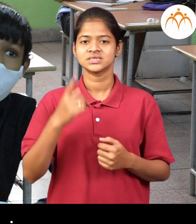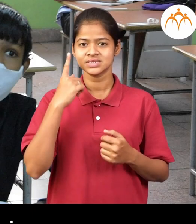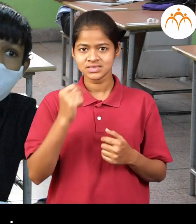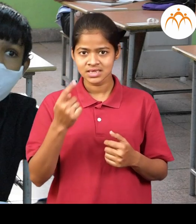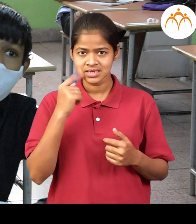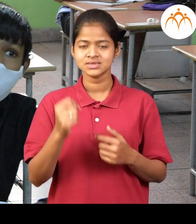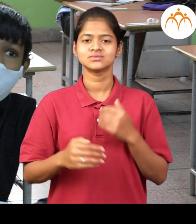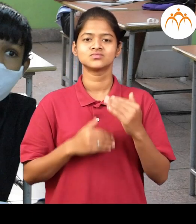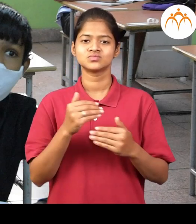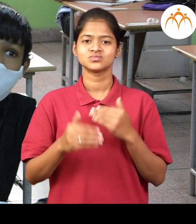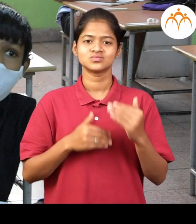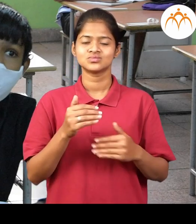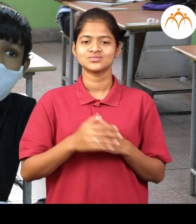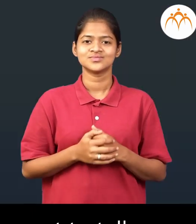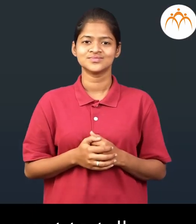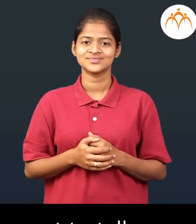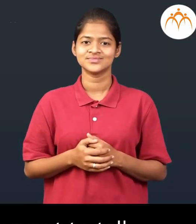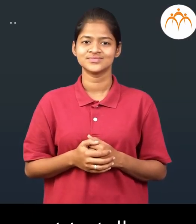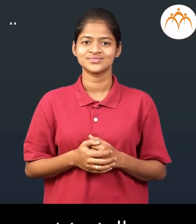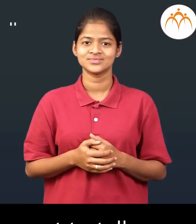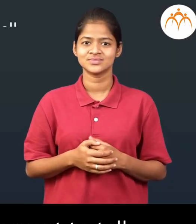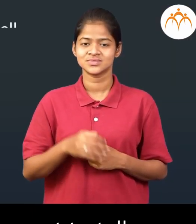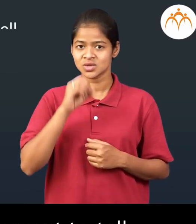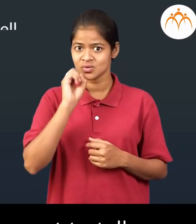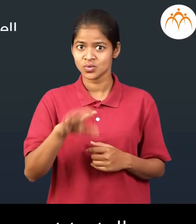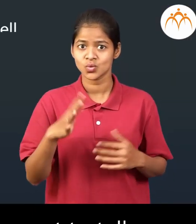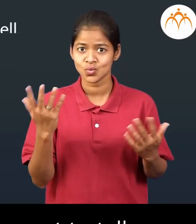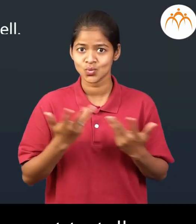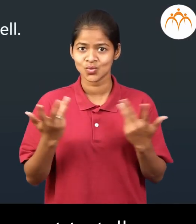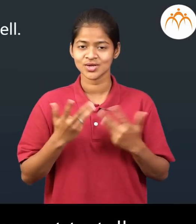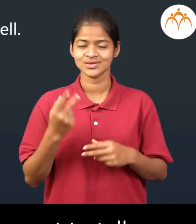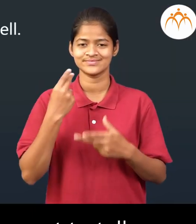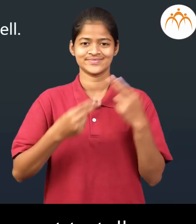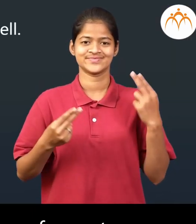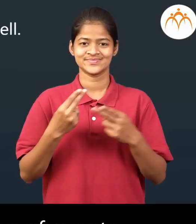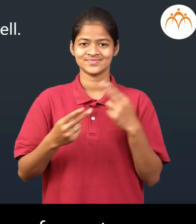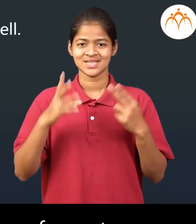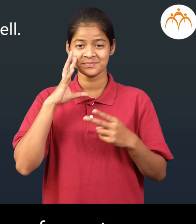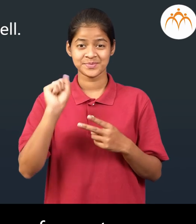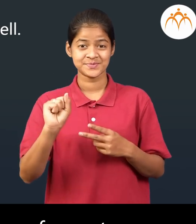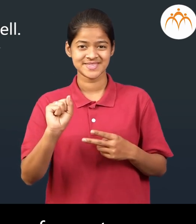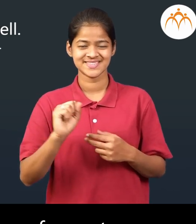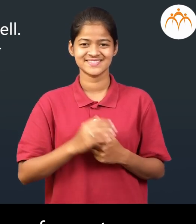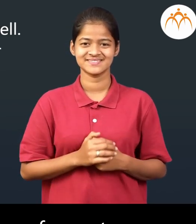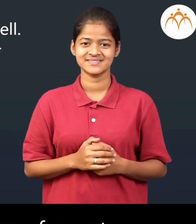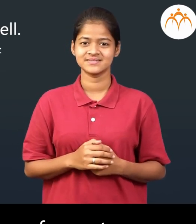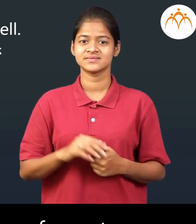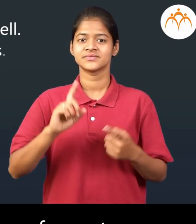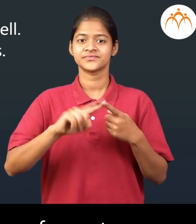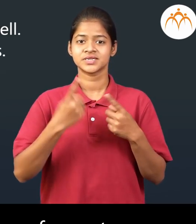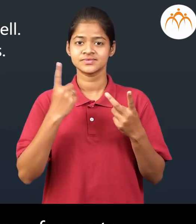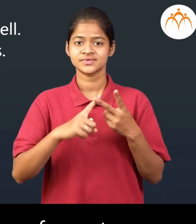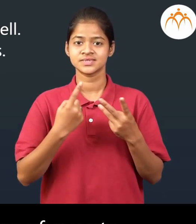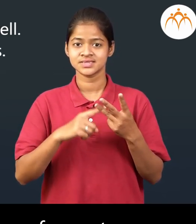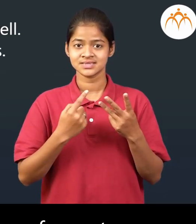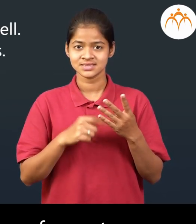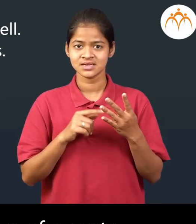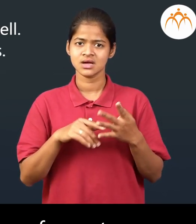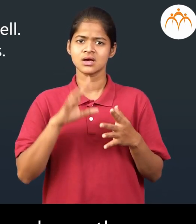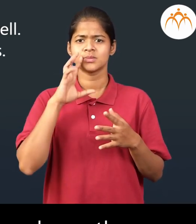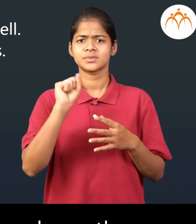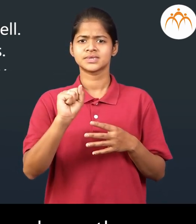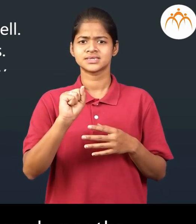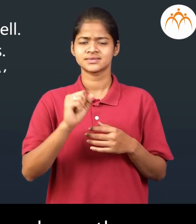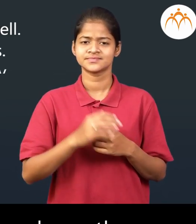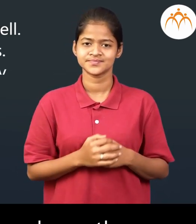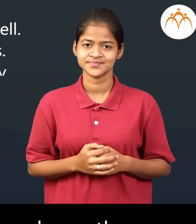experience. Try slowly. Remember what you want to tell. Remember the order of events.